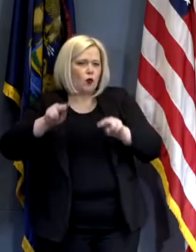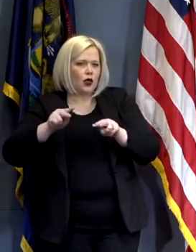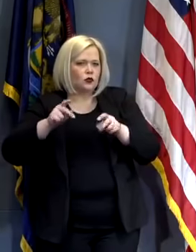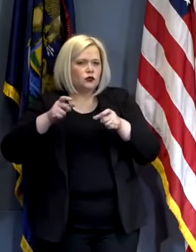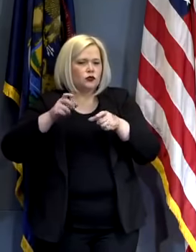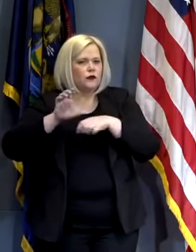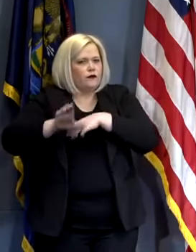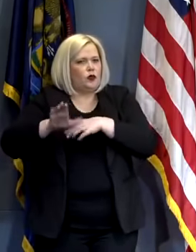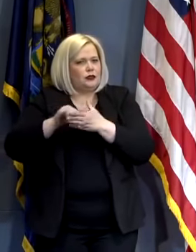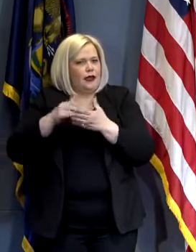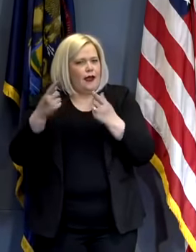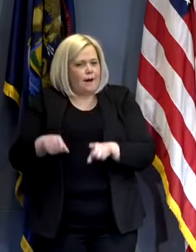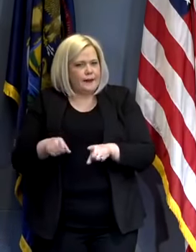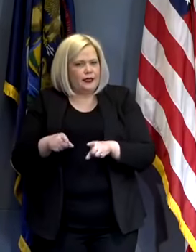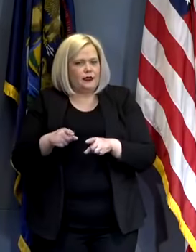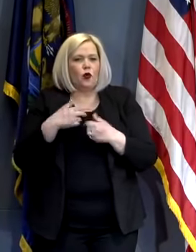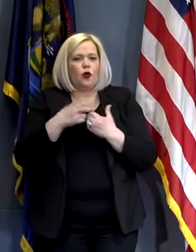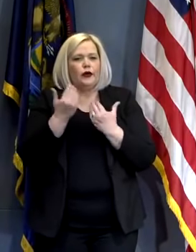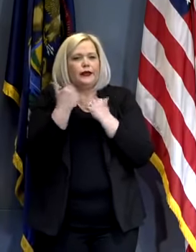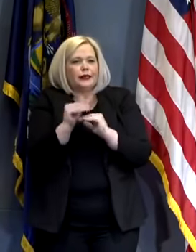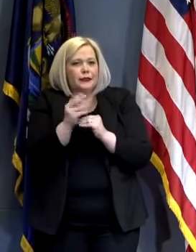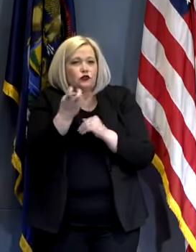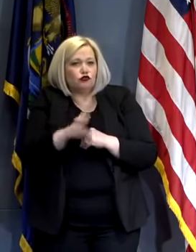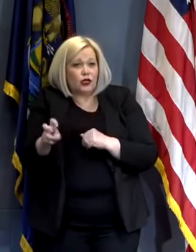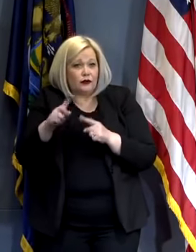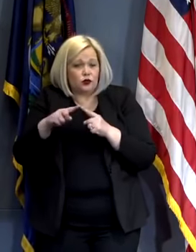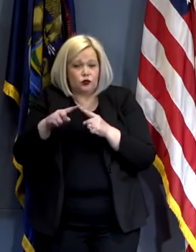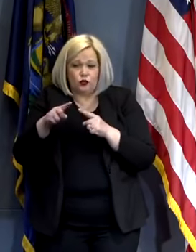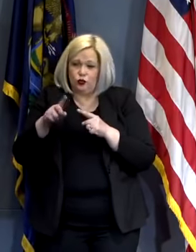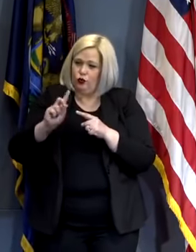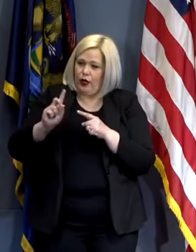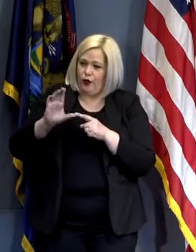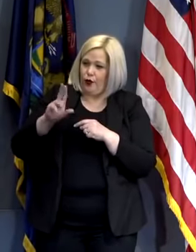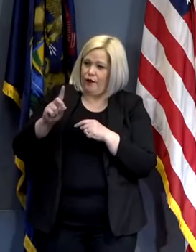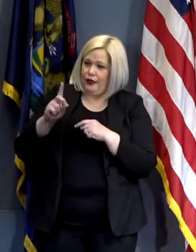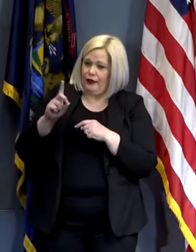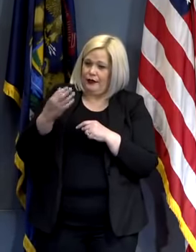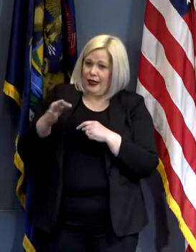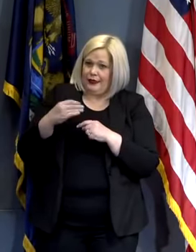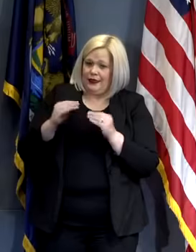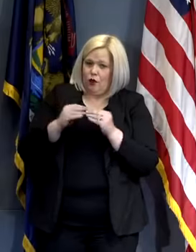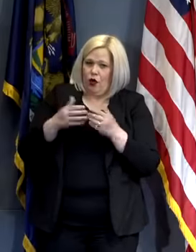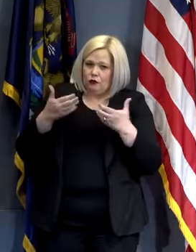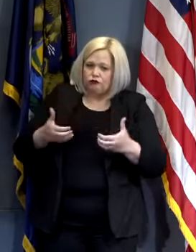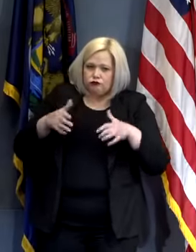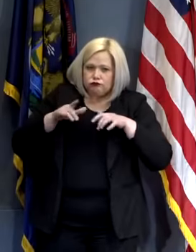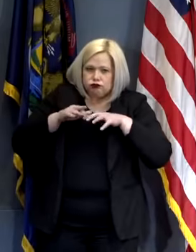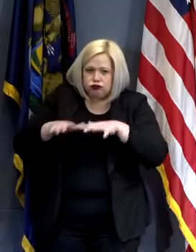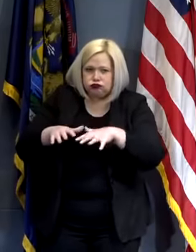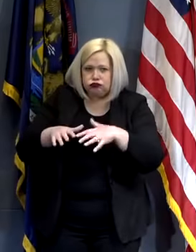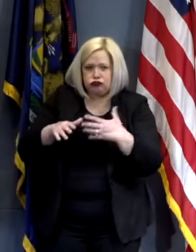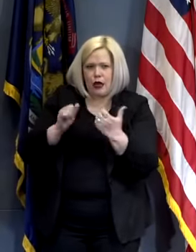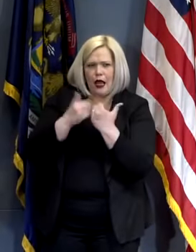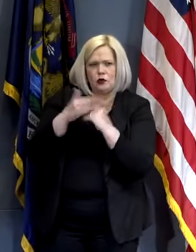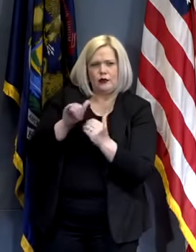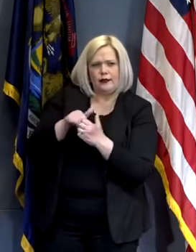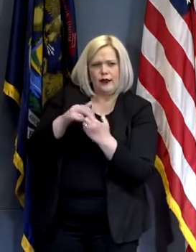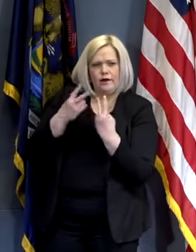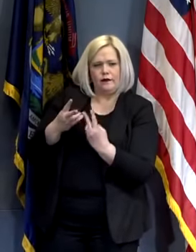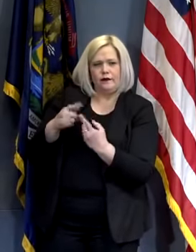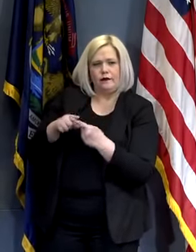you know, potentially restrict travel to regions that are experiencing higher rates of COVID-19? Yeah. So let's talk a little bit